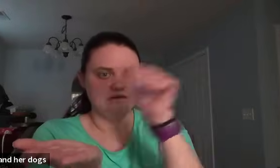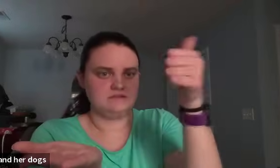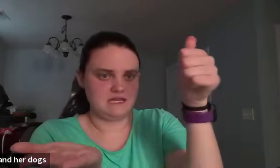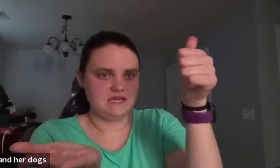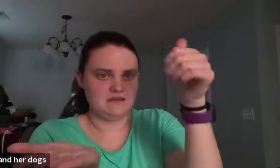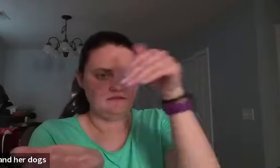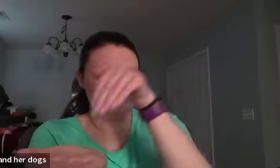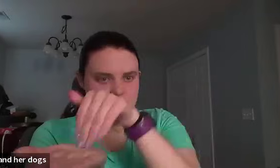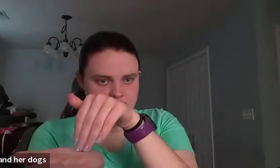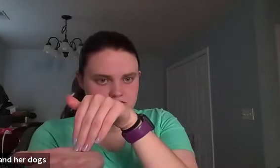Okay, 10,000.